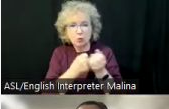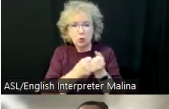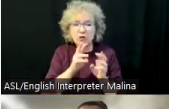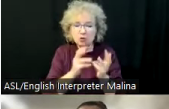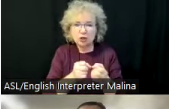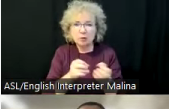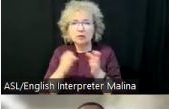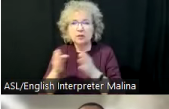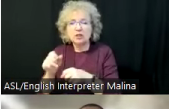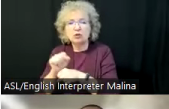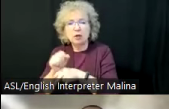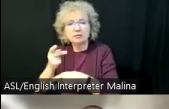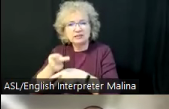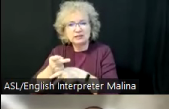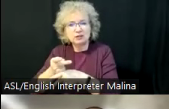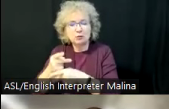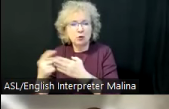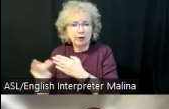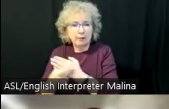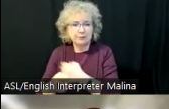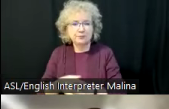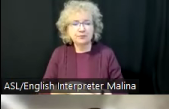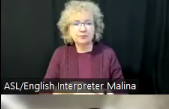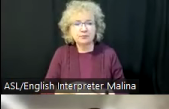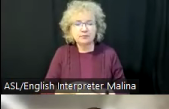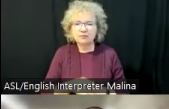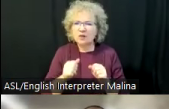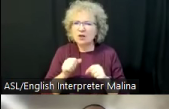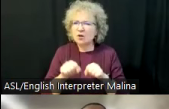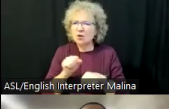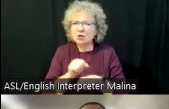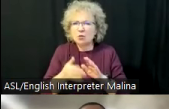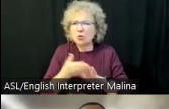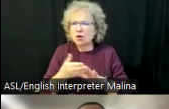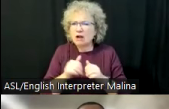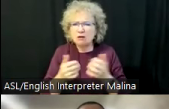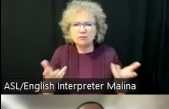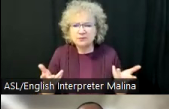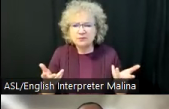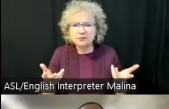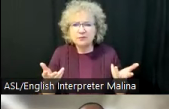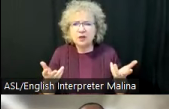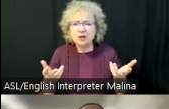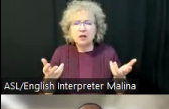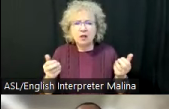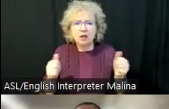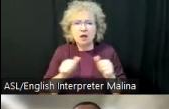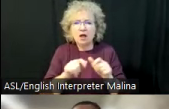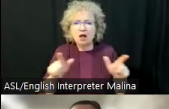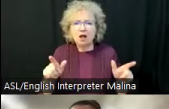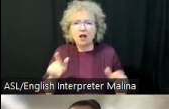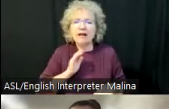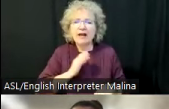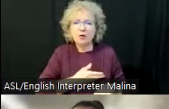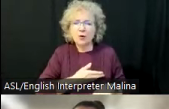retention program. How it works is all of our our all of our member agencies,